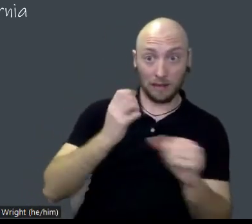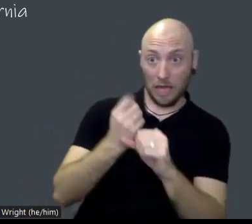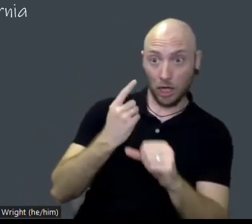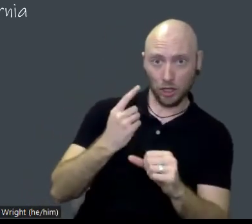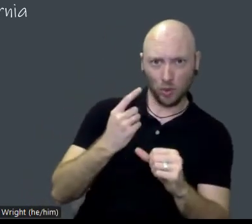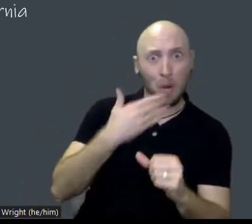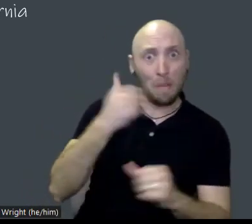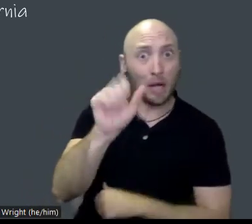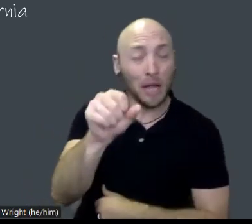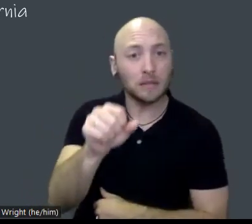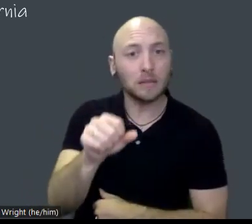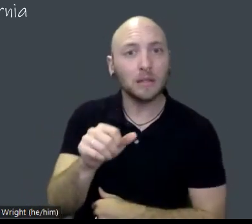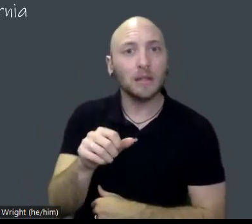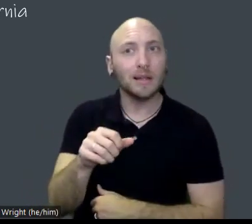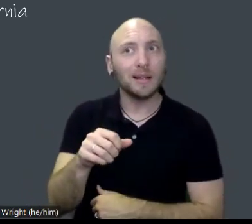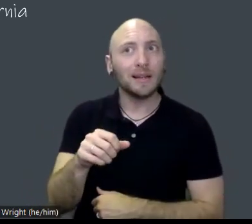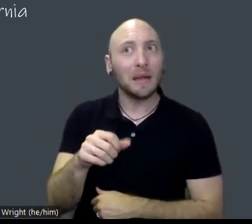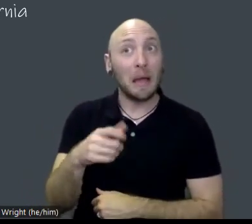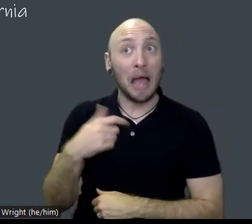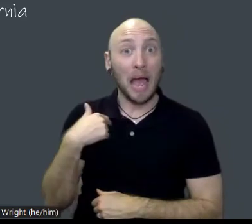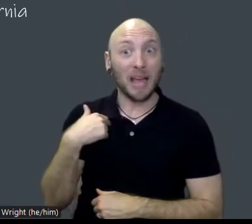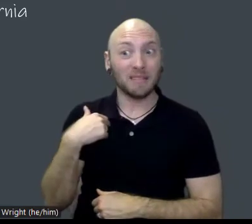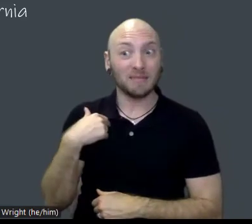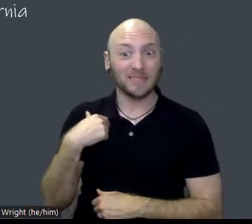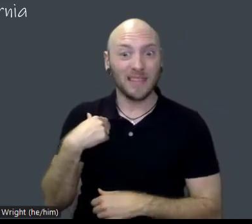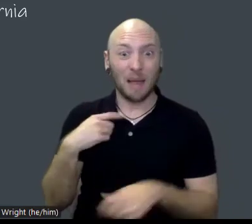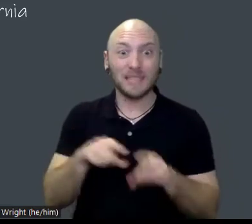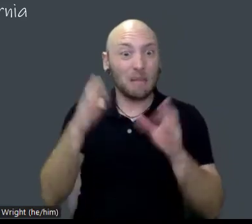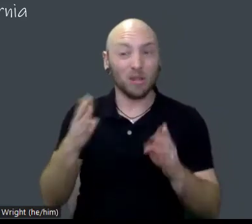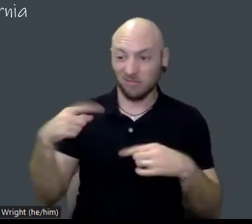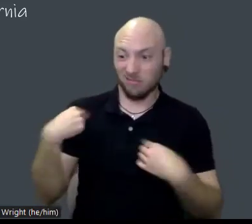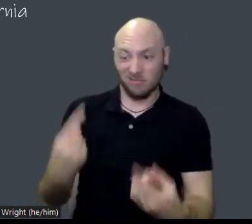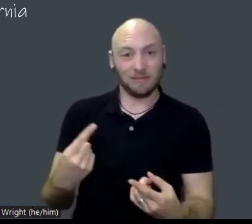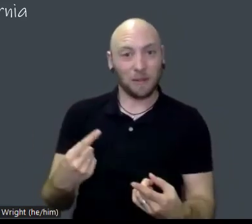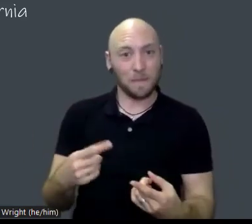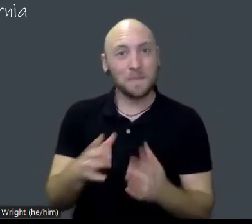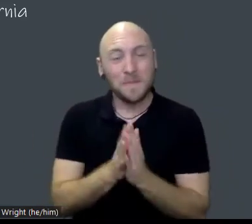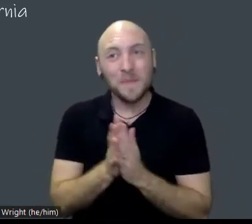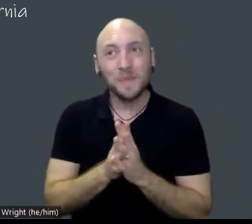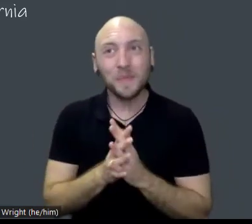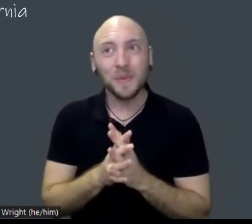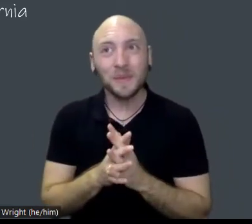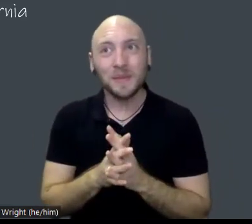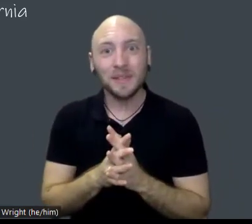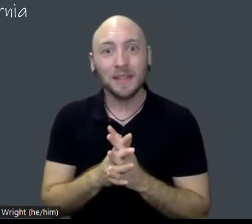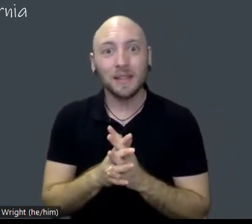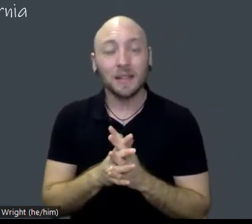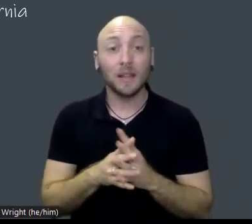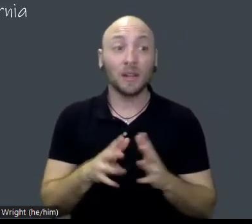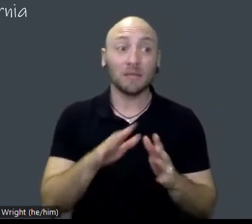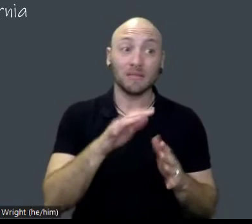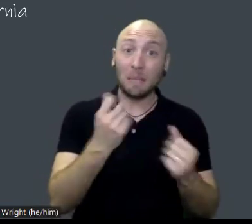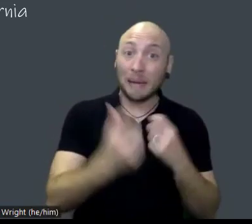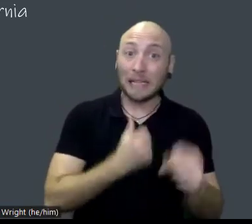but like I'm still the same dude. Like at the end of the day, I'm still the same dude. There was a reason why I got loaded for all those